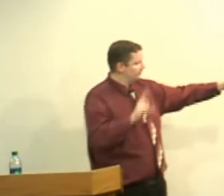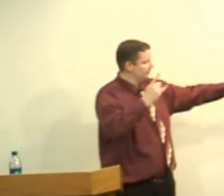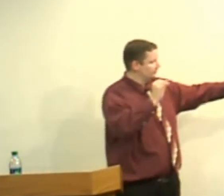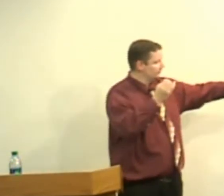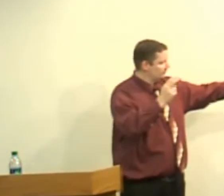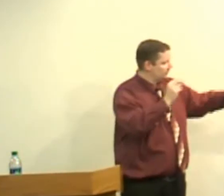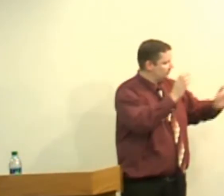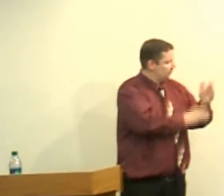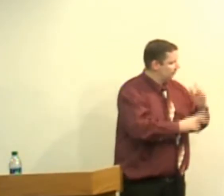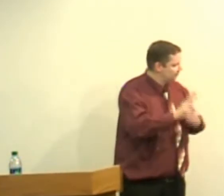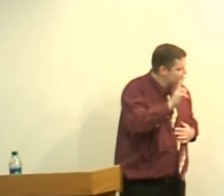3, 14.